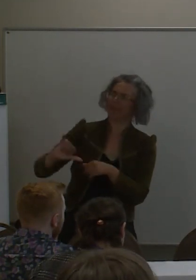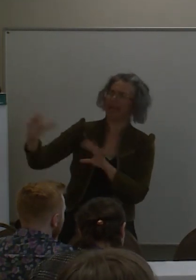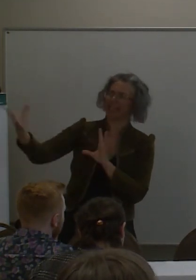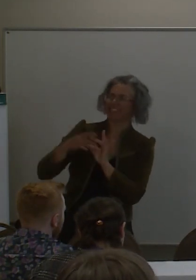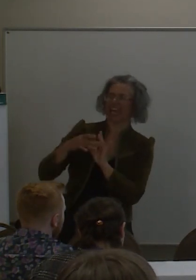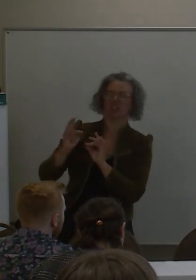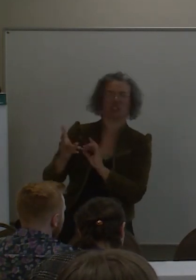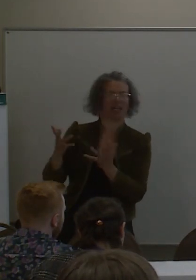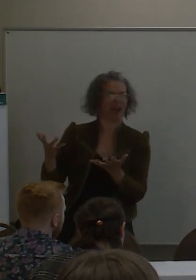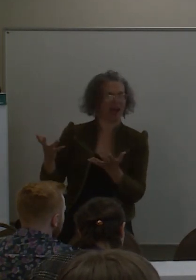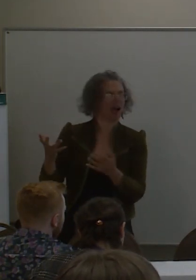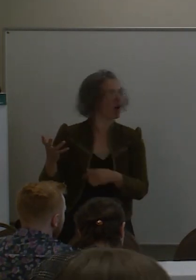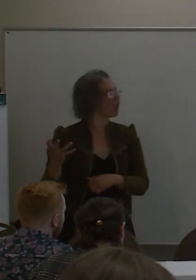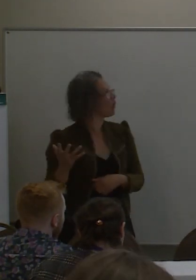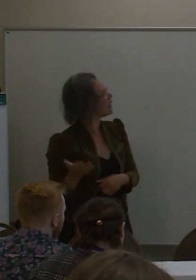is